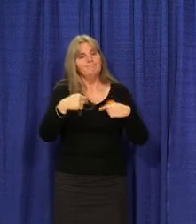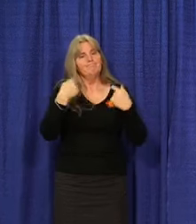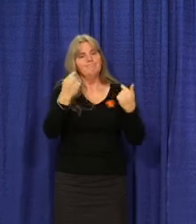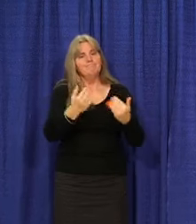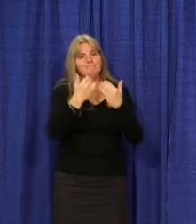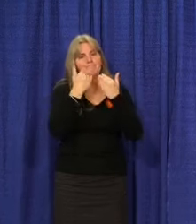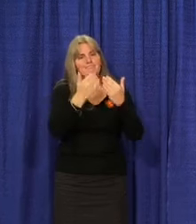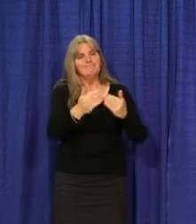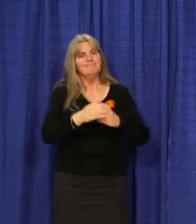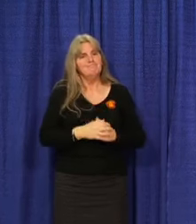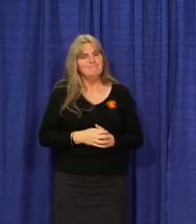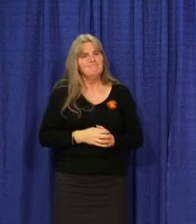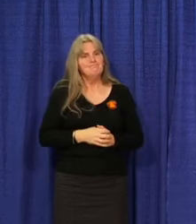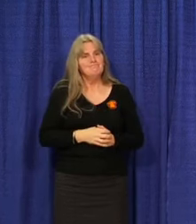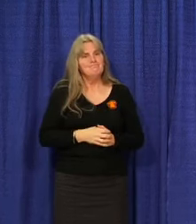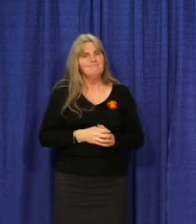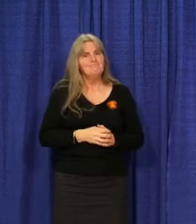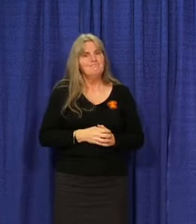itself in.